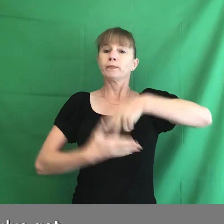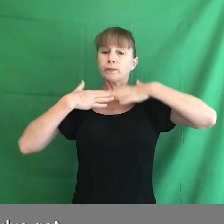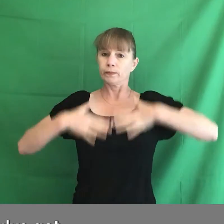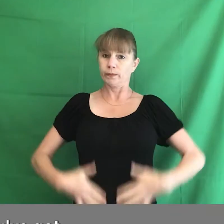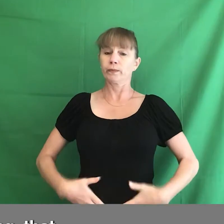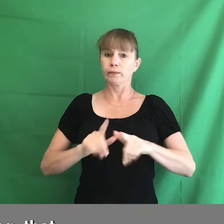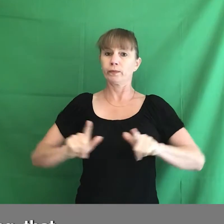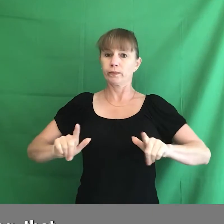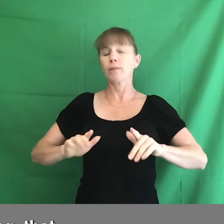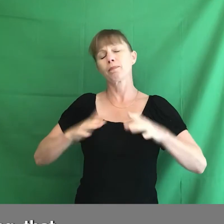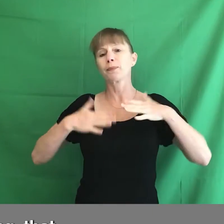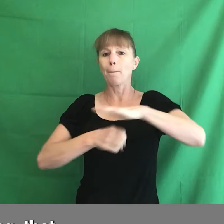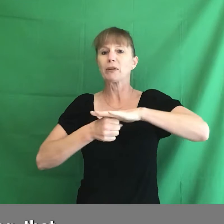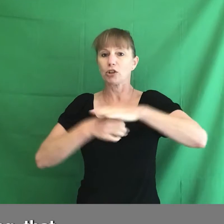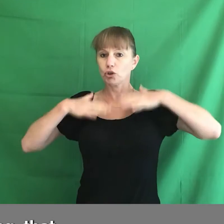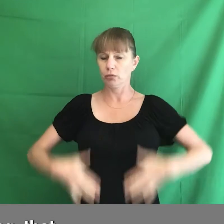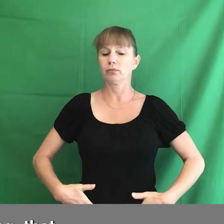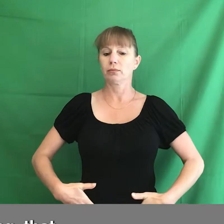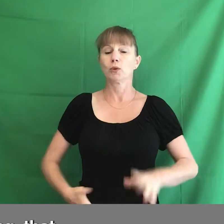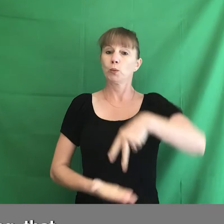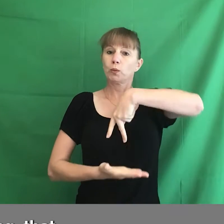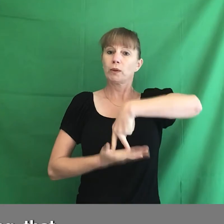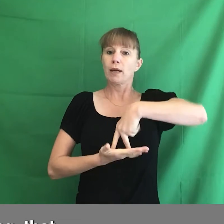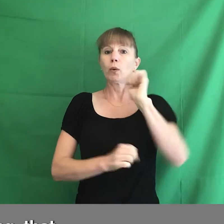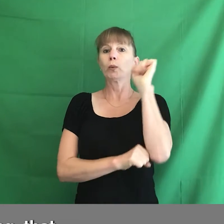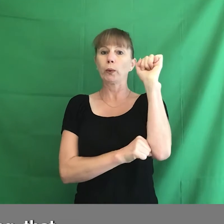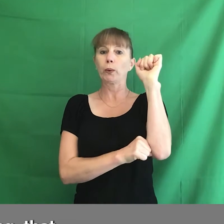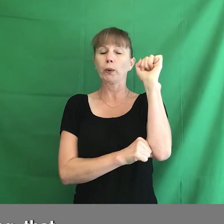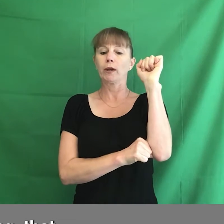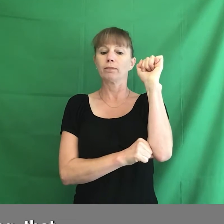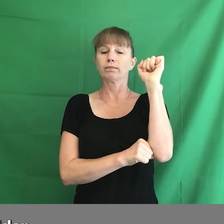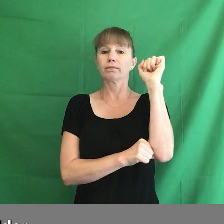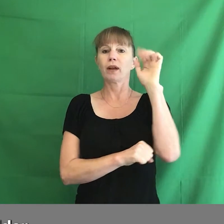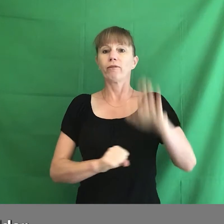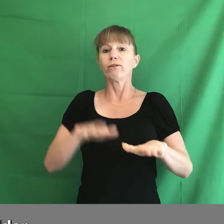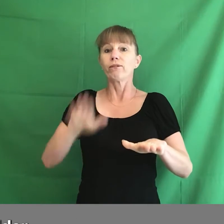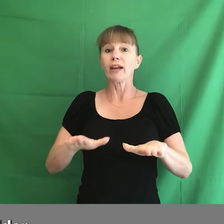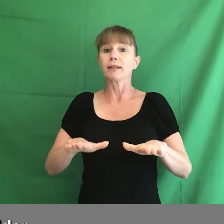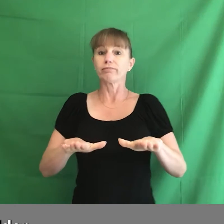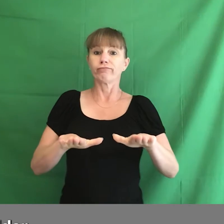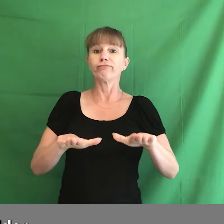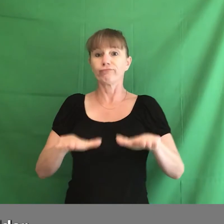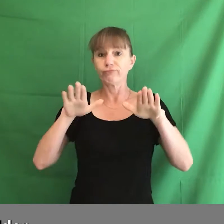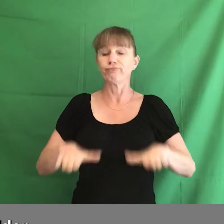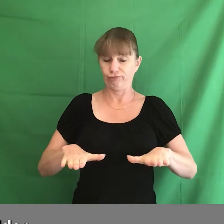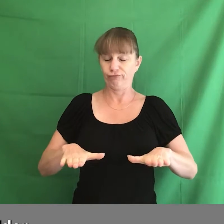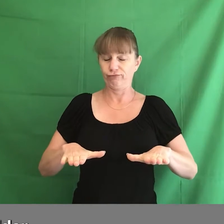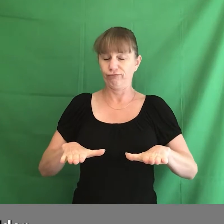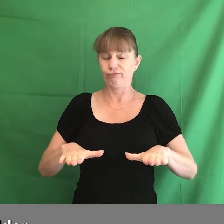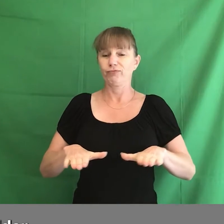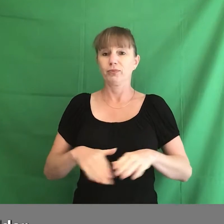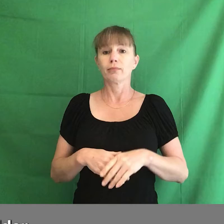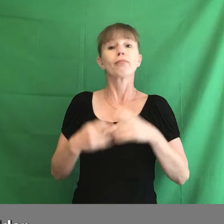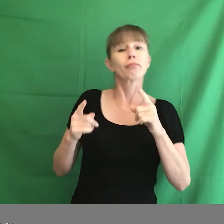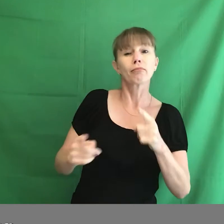for singing. So if we're standing, then we've got a really nice tall back with feet shoulder width apart, flat on